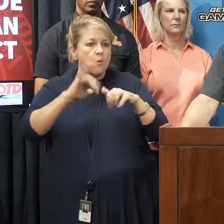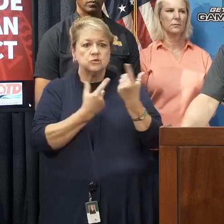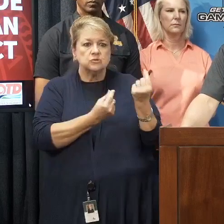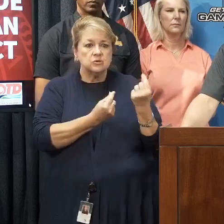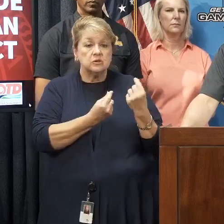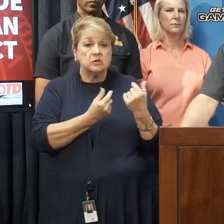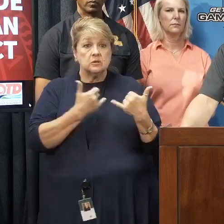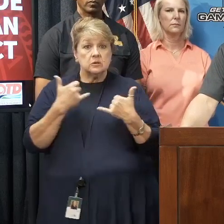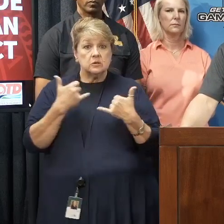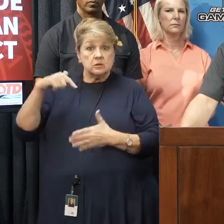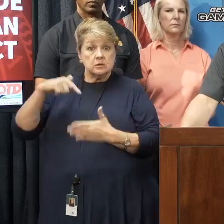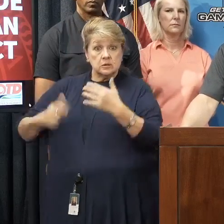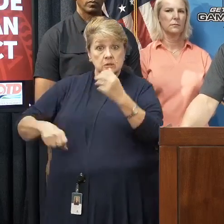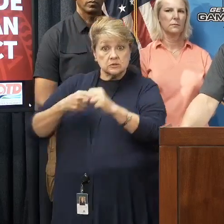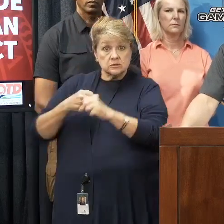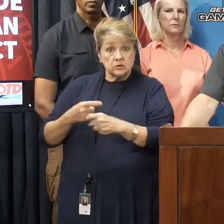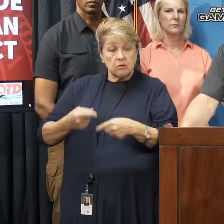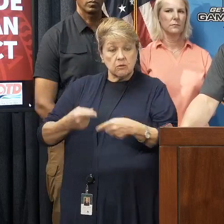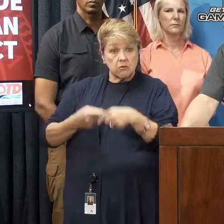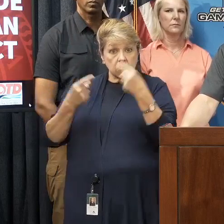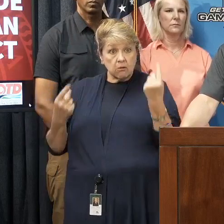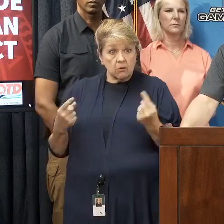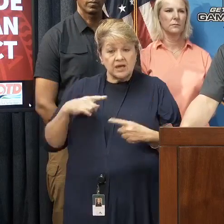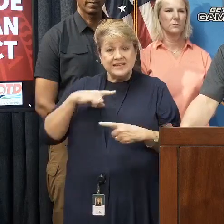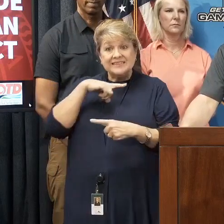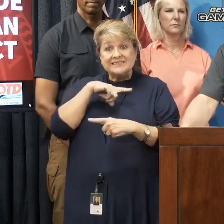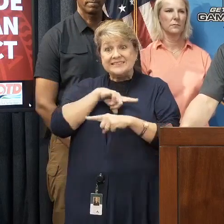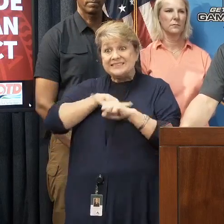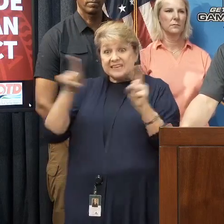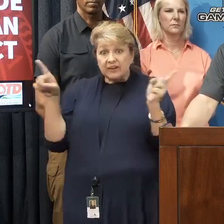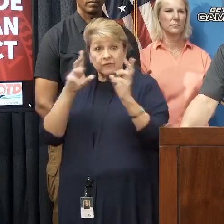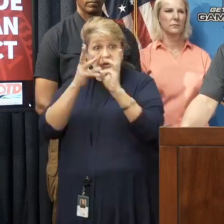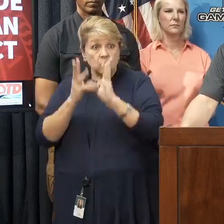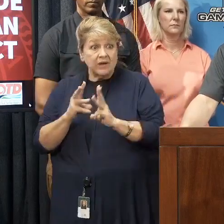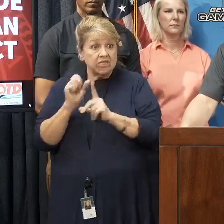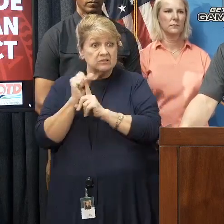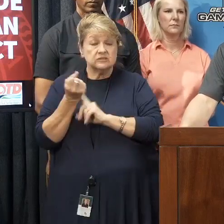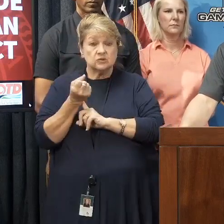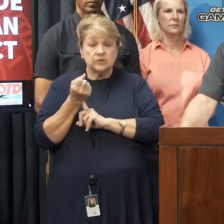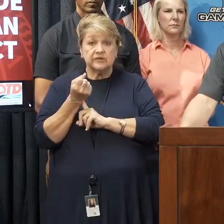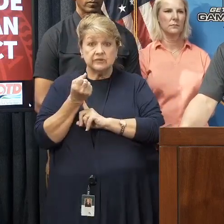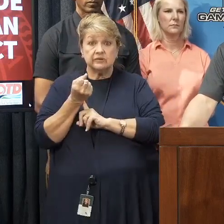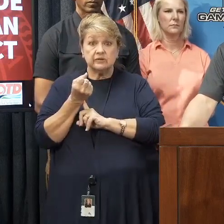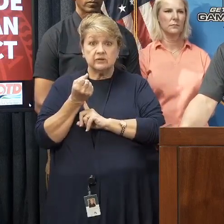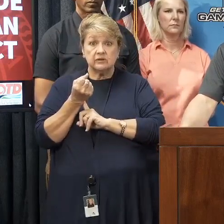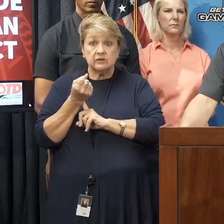this time this year, obviously we are dealing with a different kind of weather situation